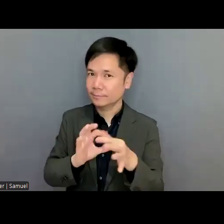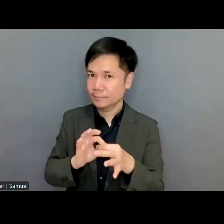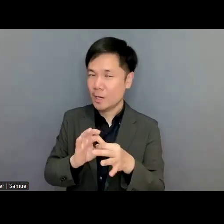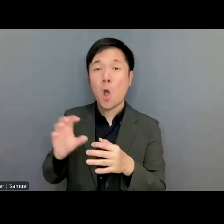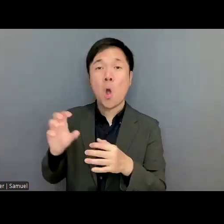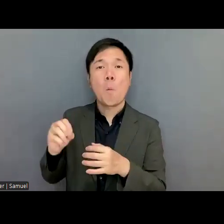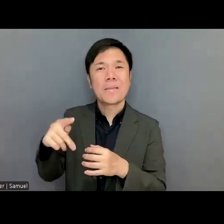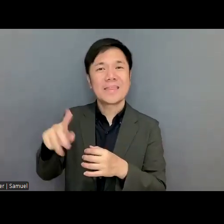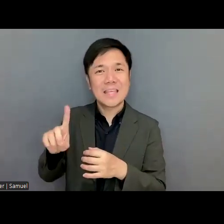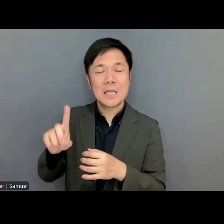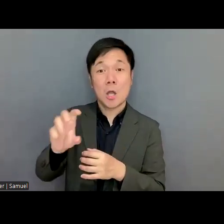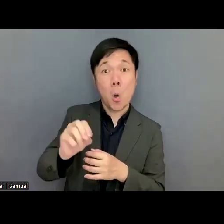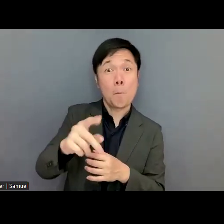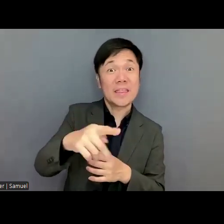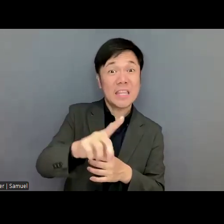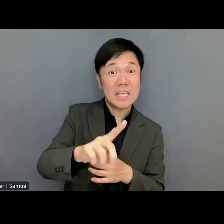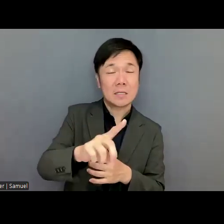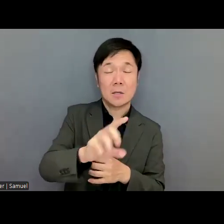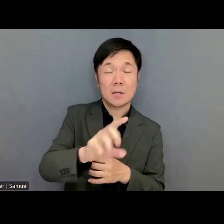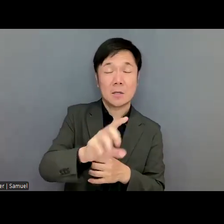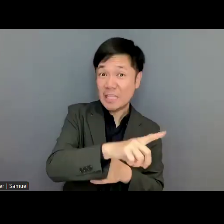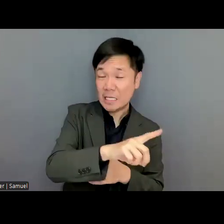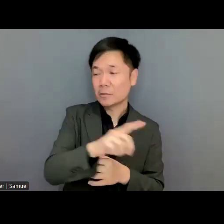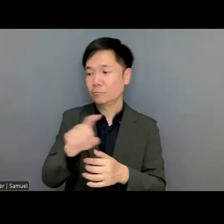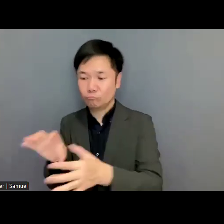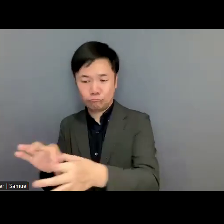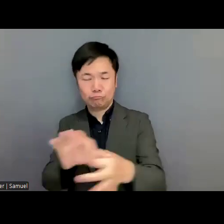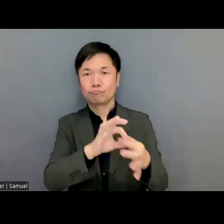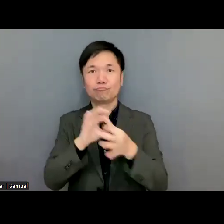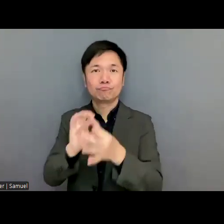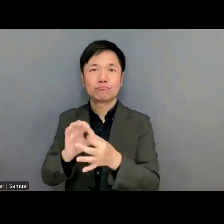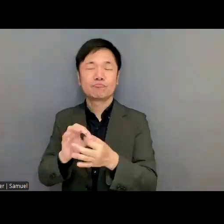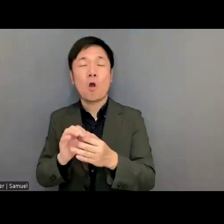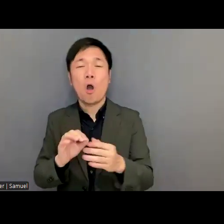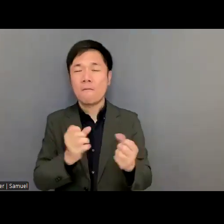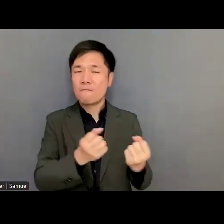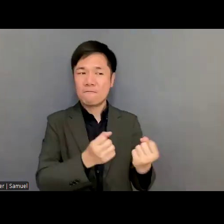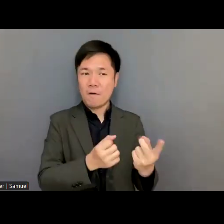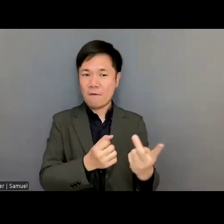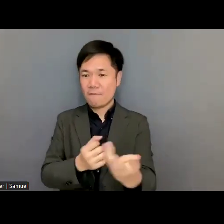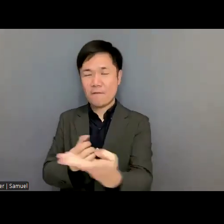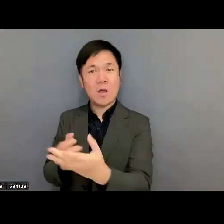So commitments that are submitted and are drafted jointly with OPDs.